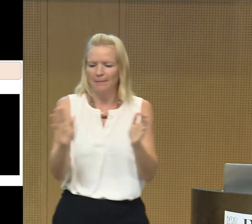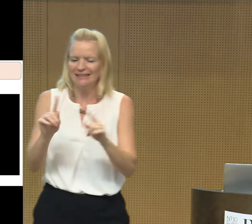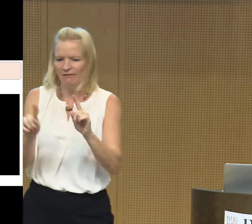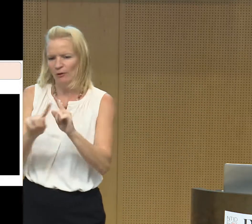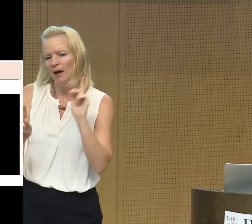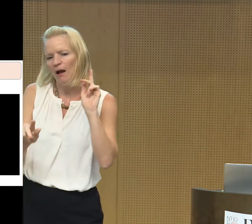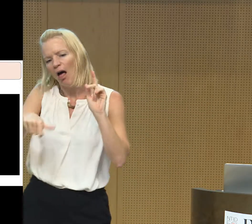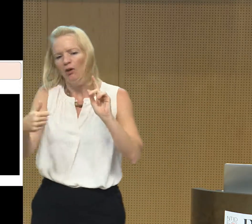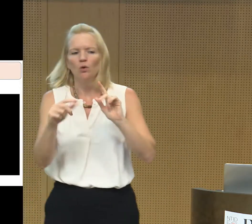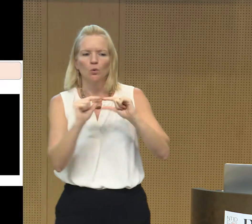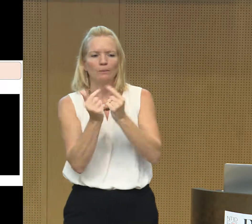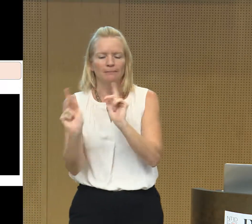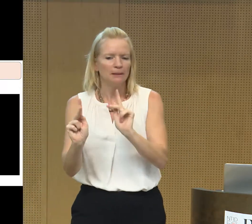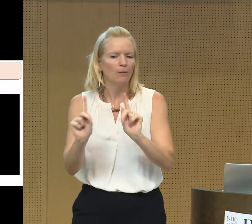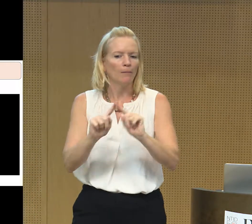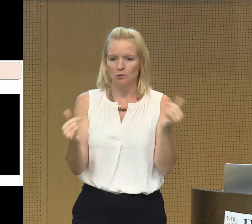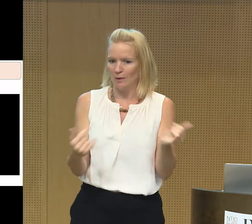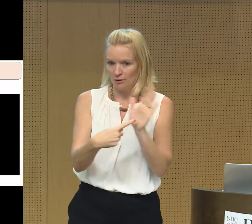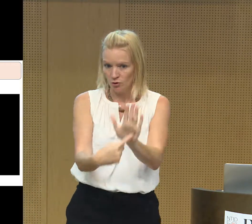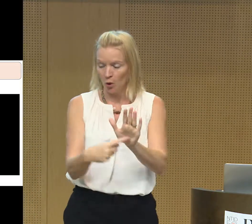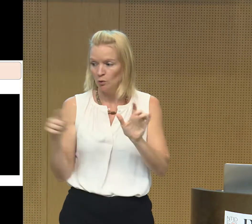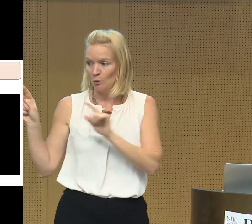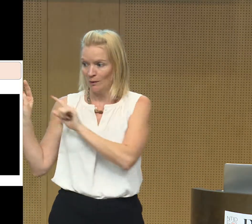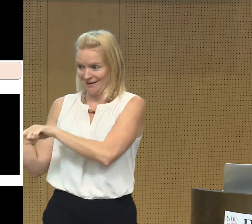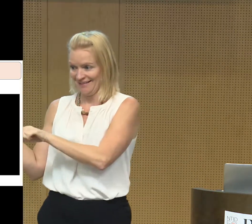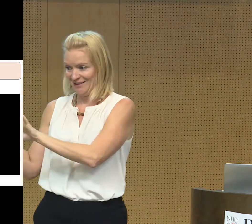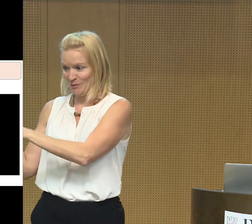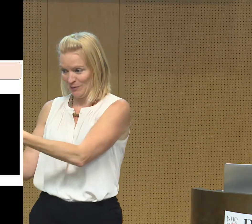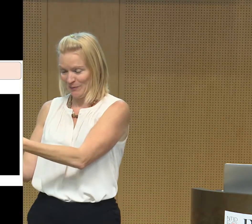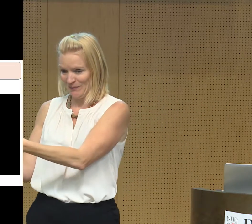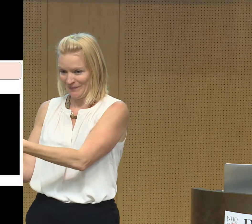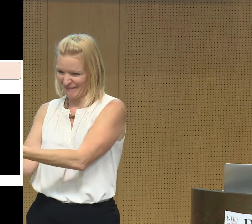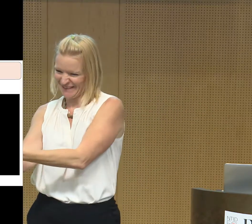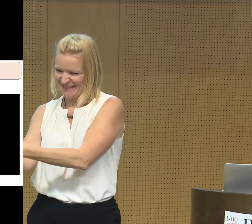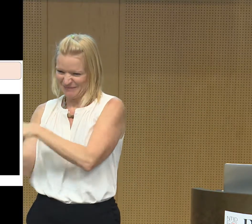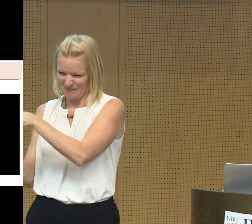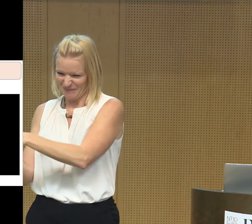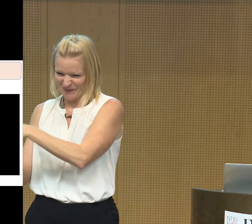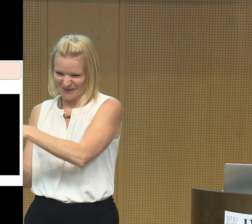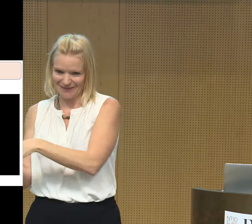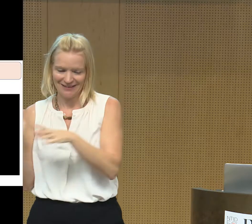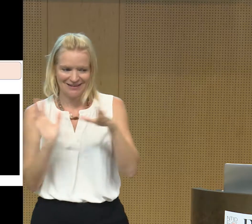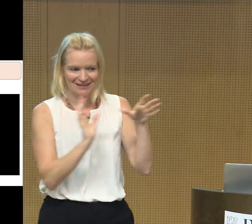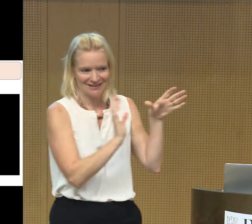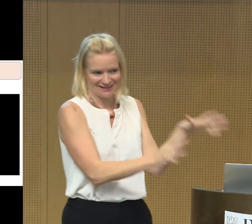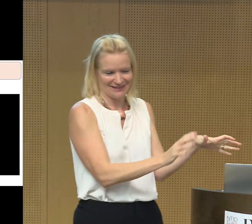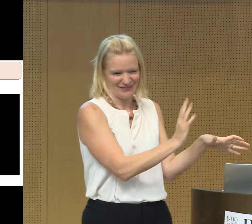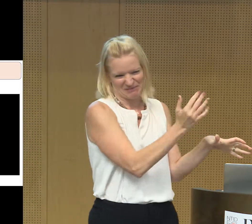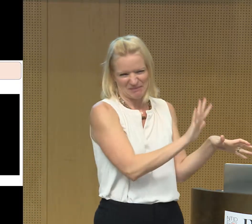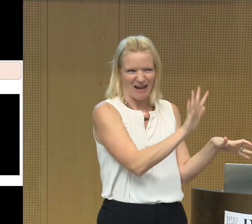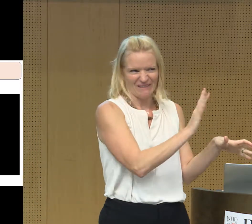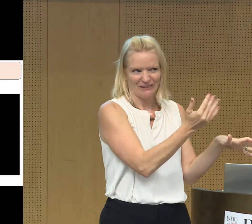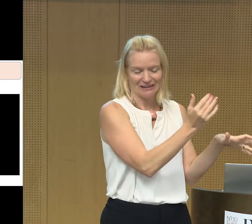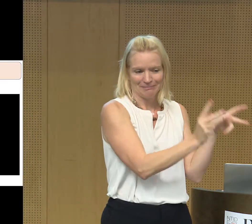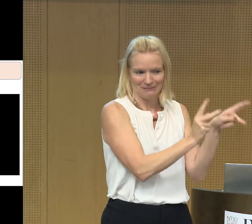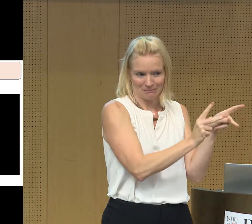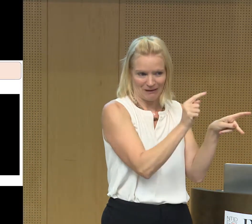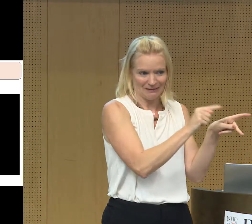We did test other groups of people, but for comparison, we're talking about novice hearing signers and